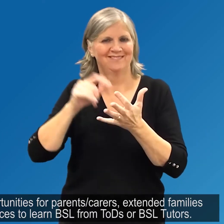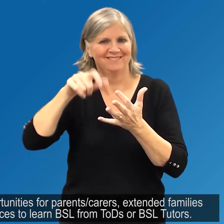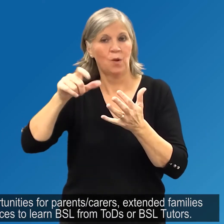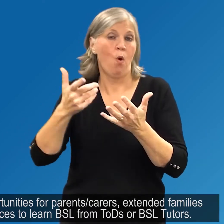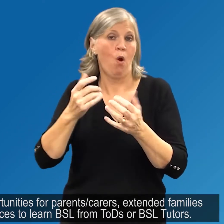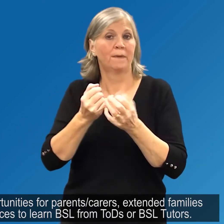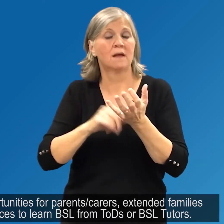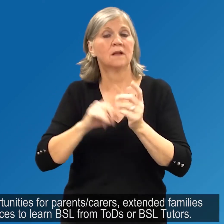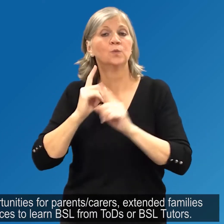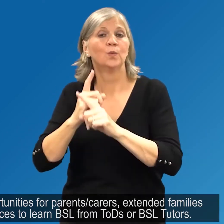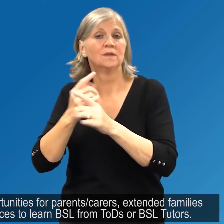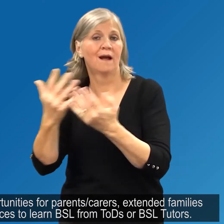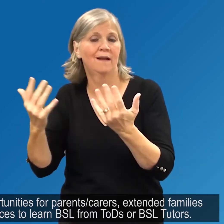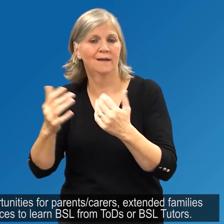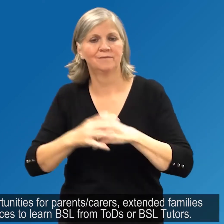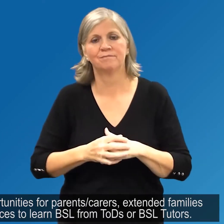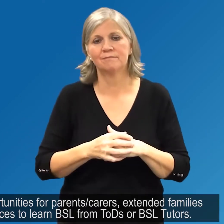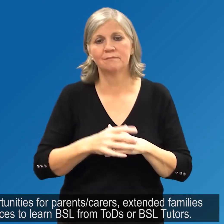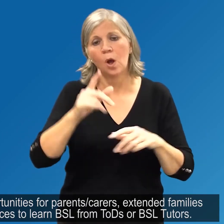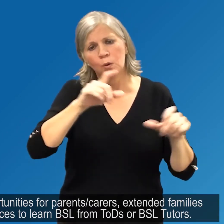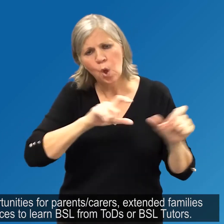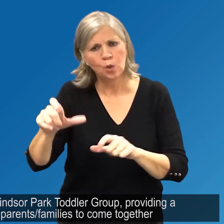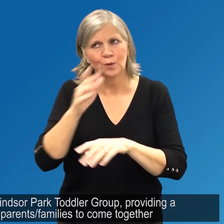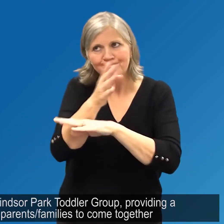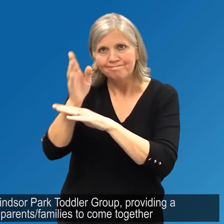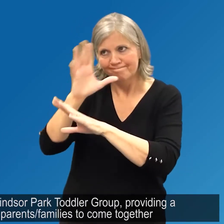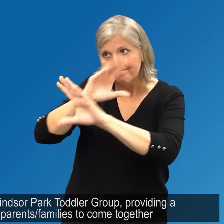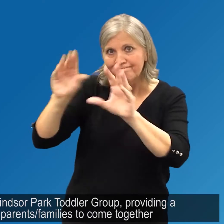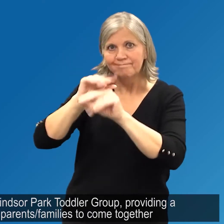from TODs or BSL tutors.